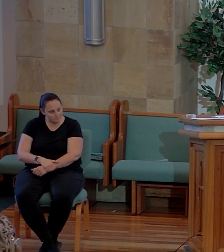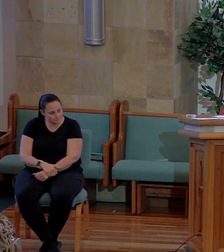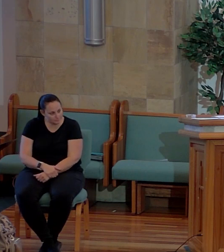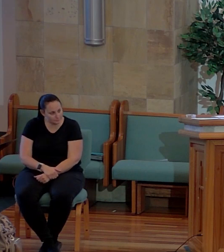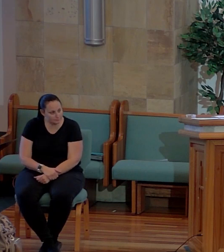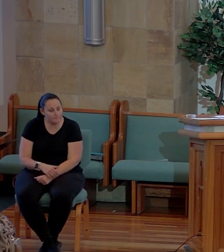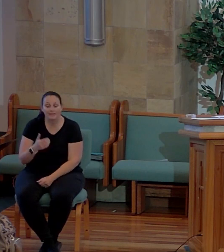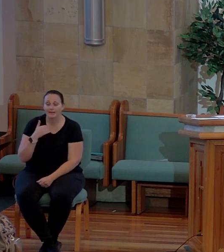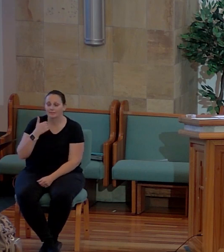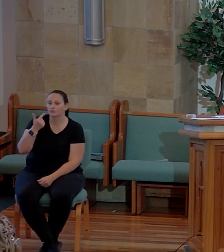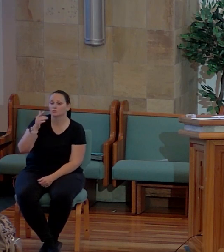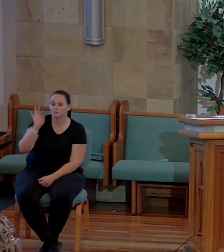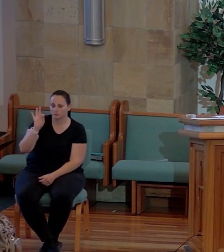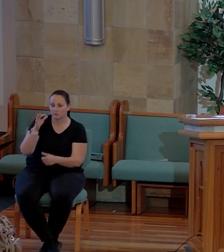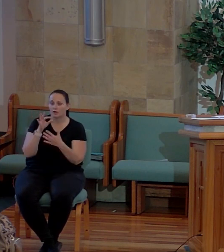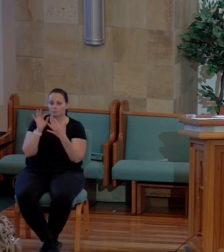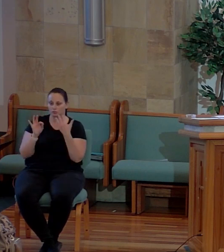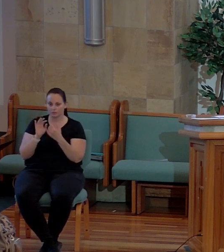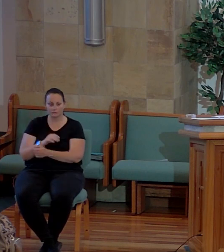a gluten-free option